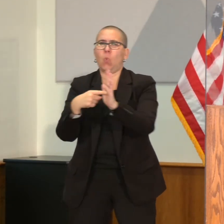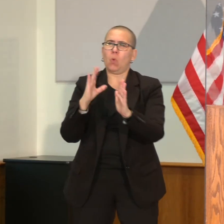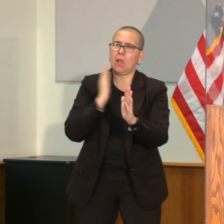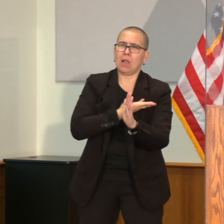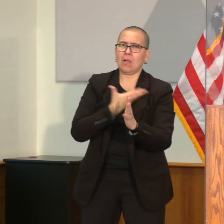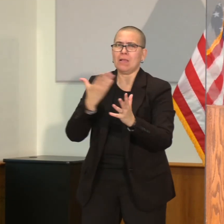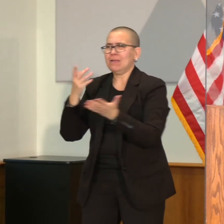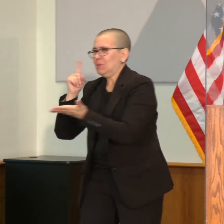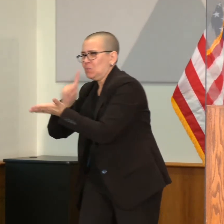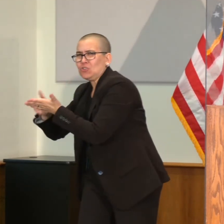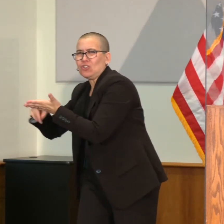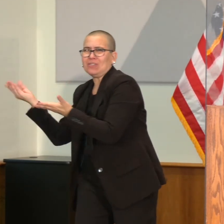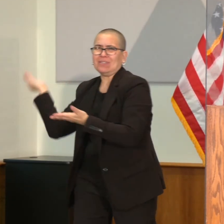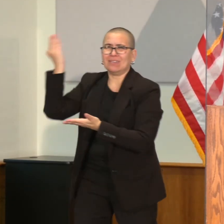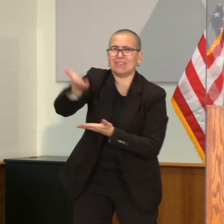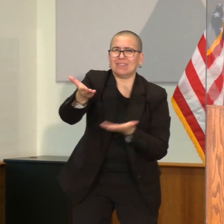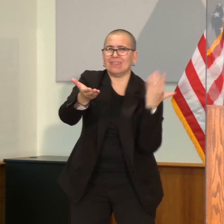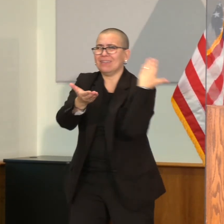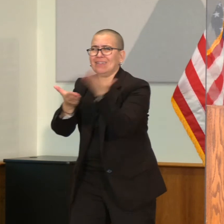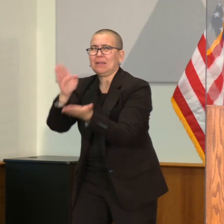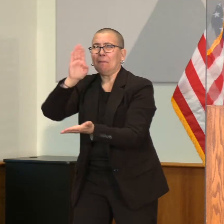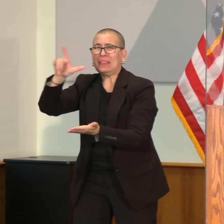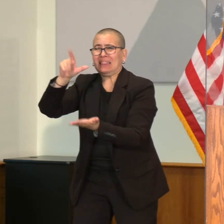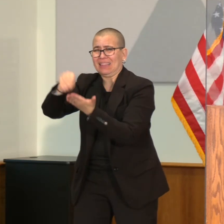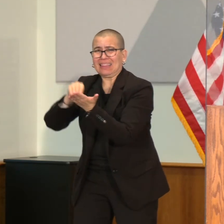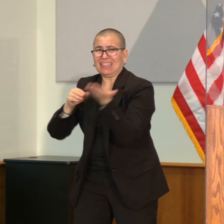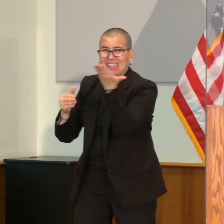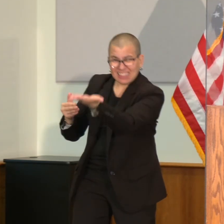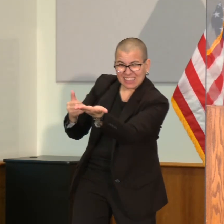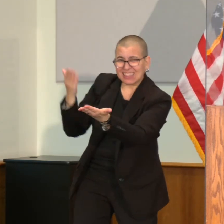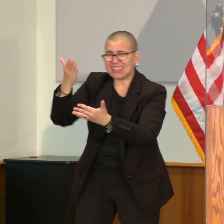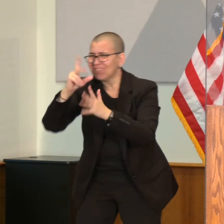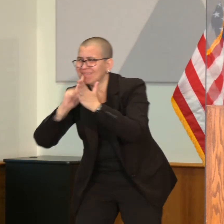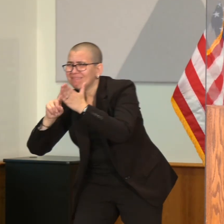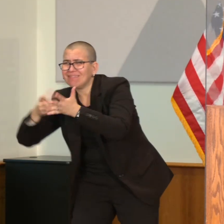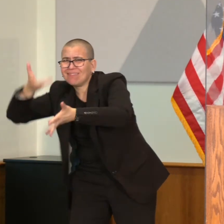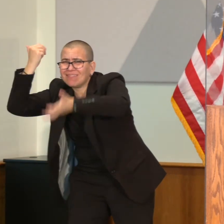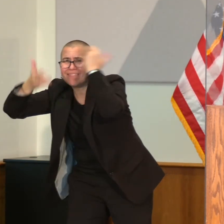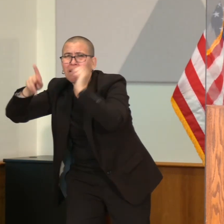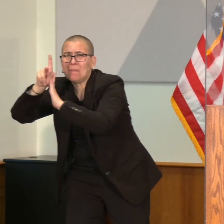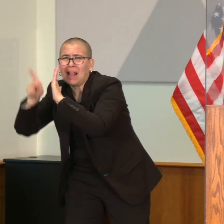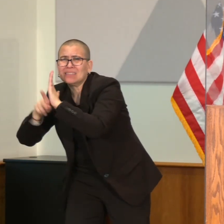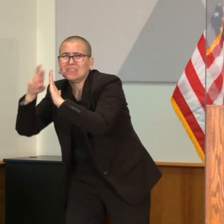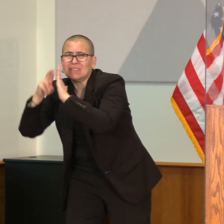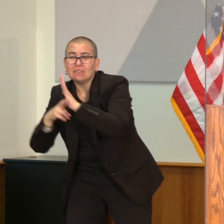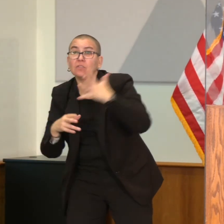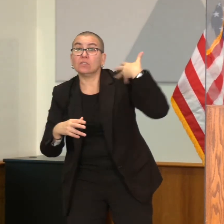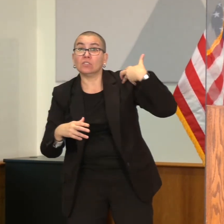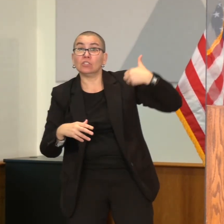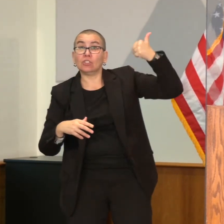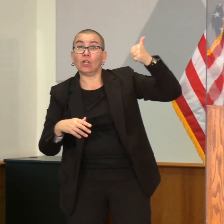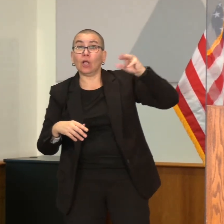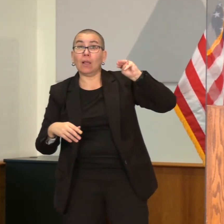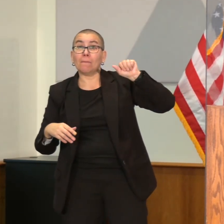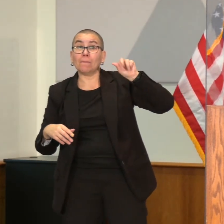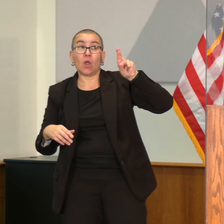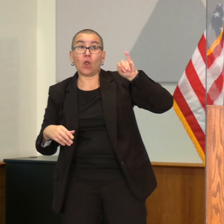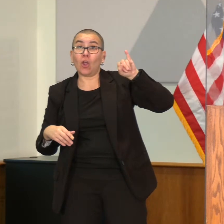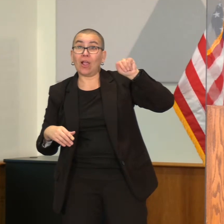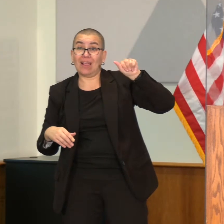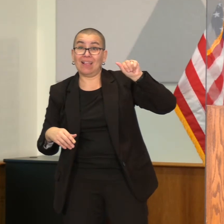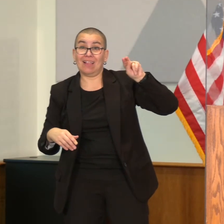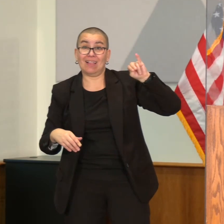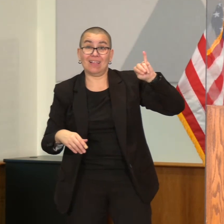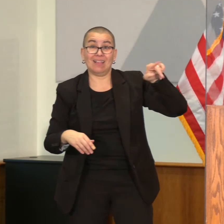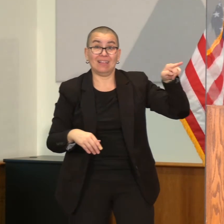and developing these policies. And I'm certain that Chair Mariani could oversee some public meetings of the conference committee